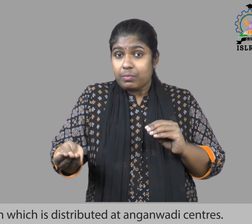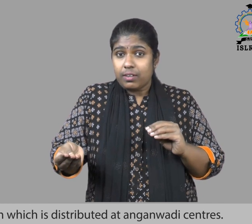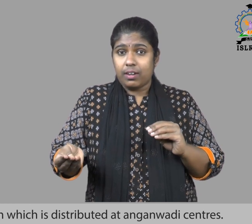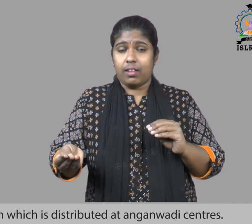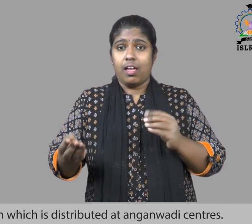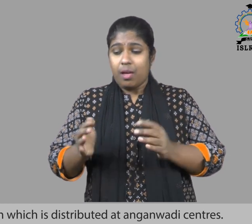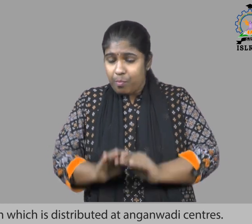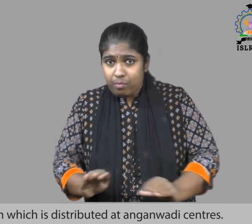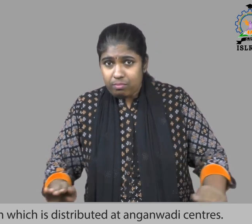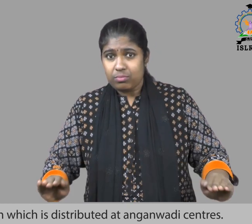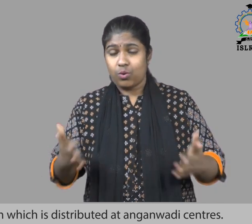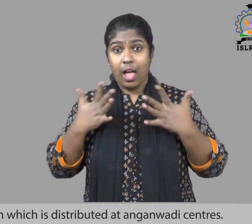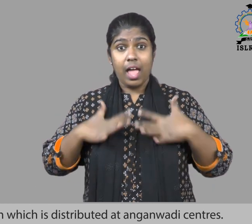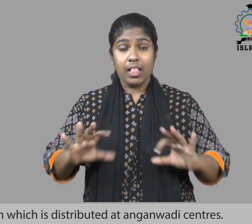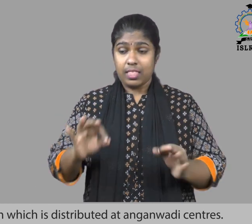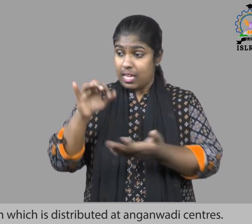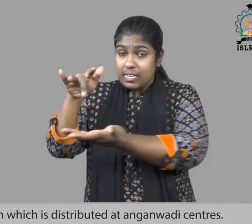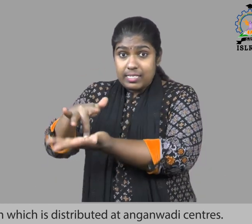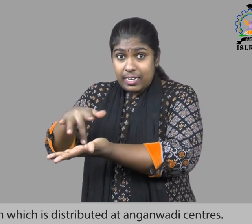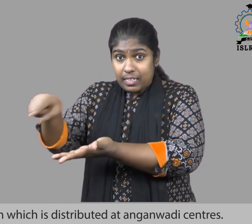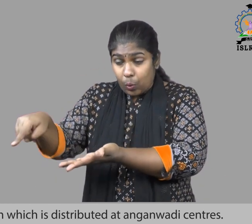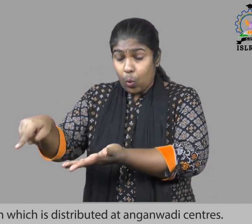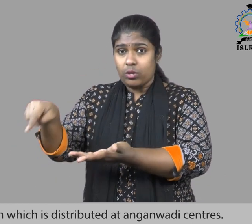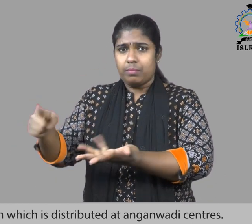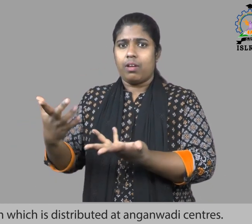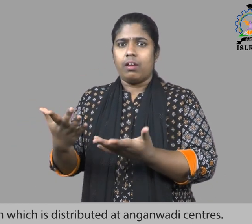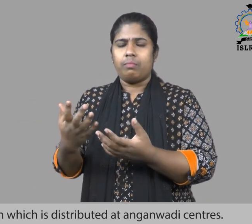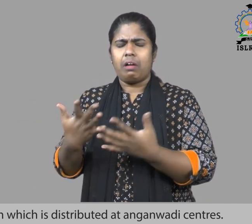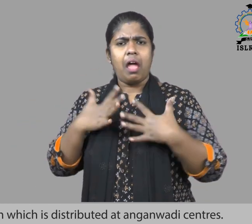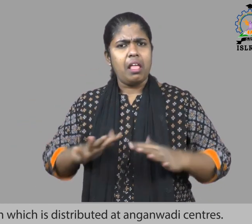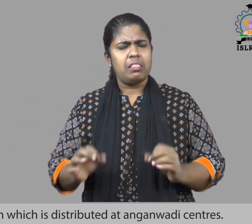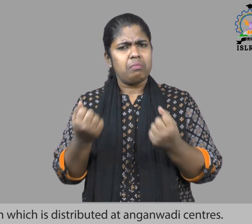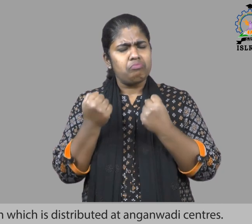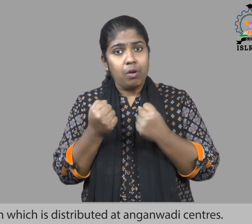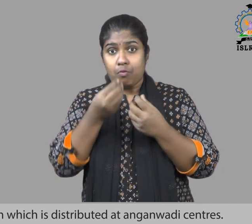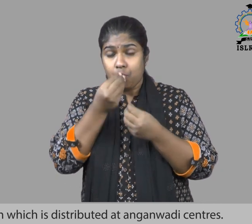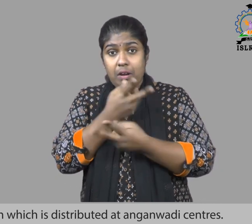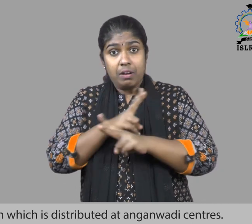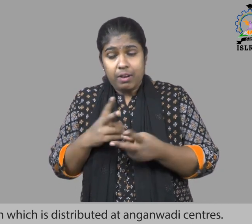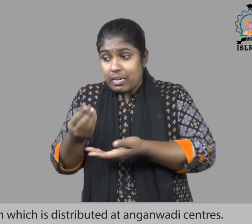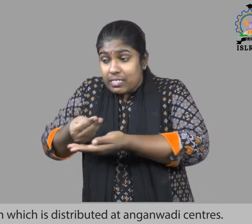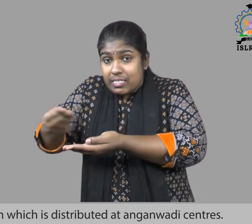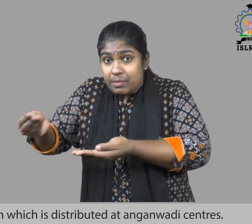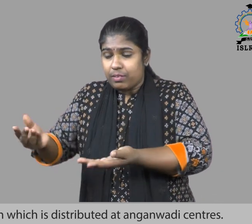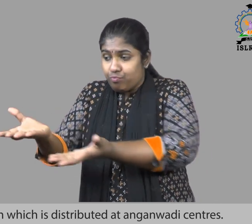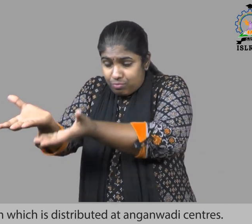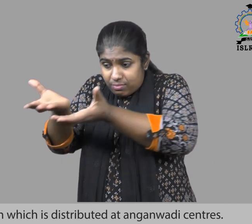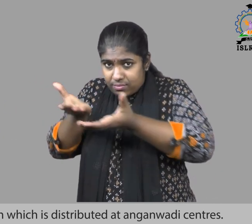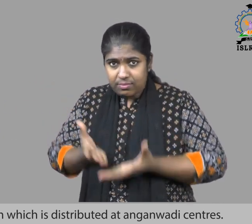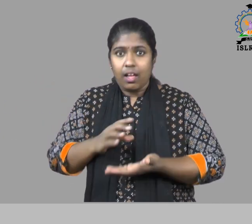Consume take home ration which is distributed at Anganwadi centers.